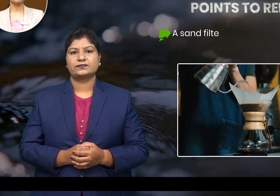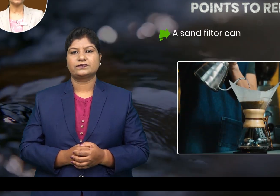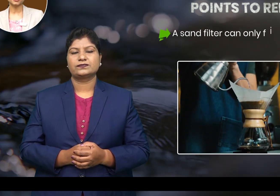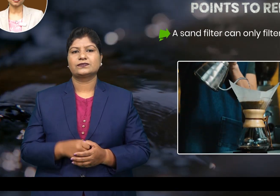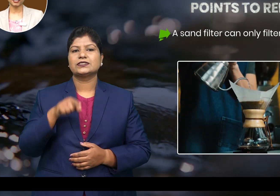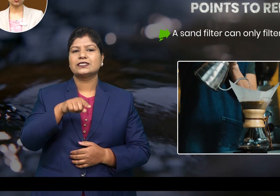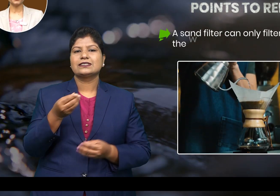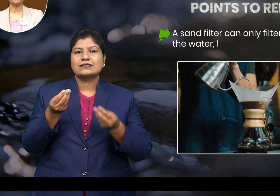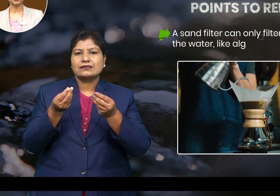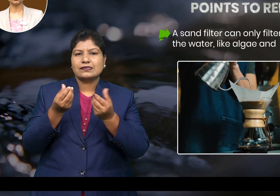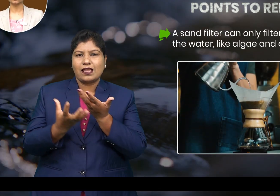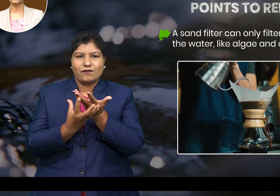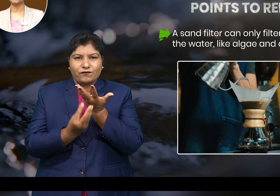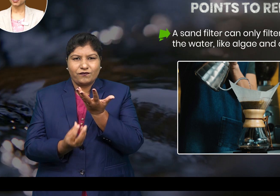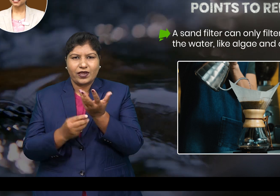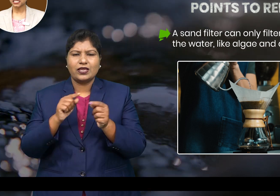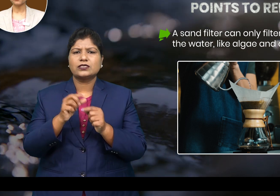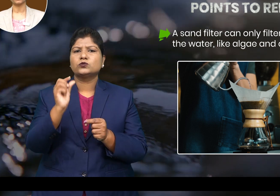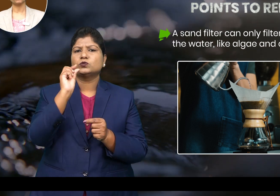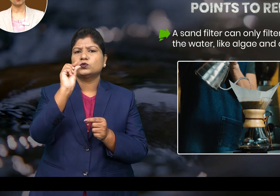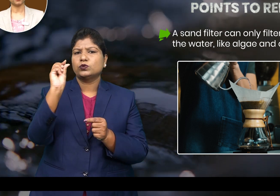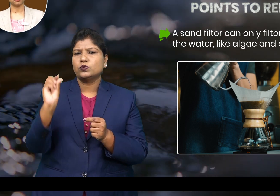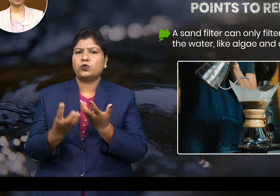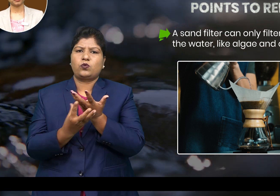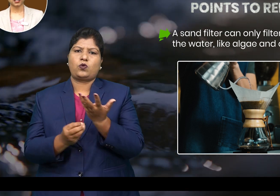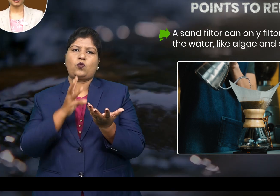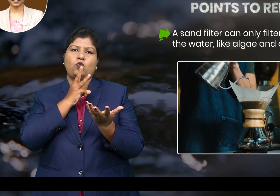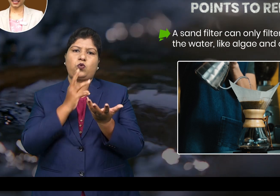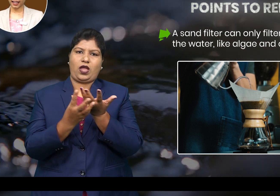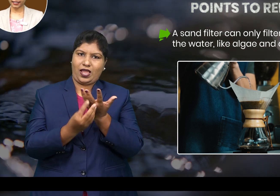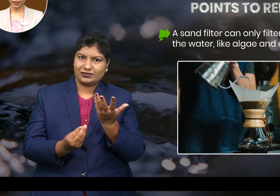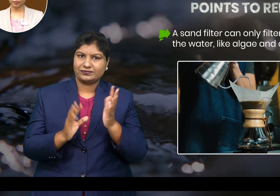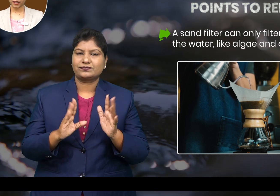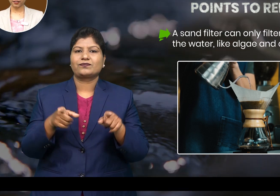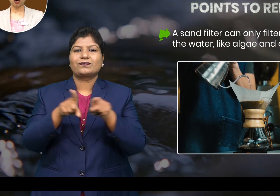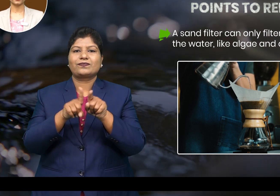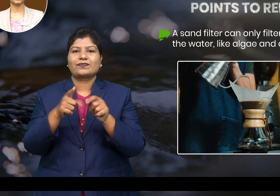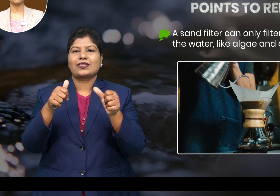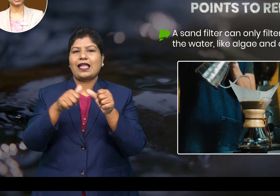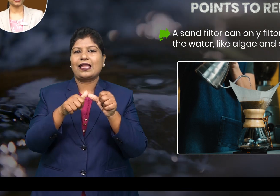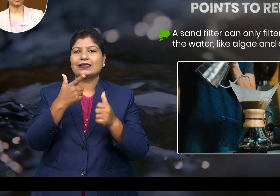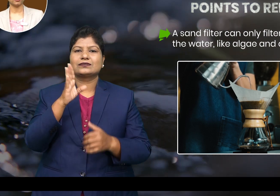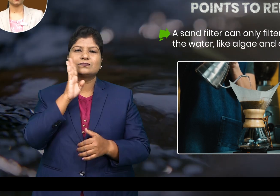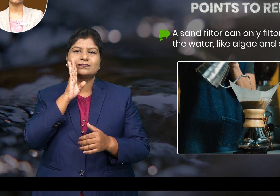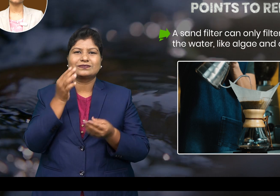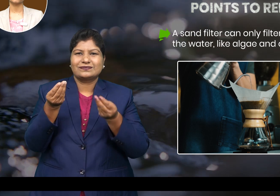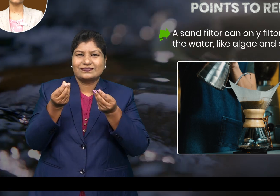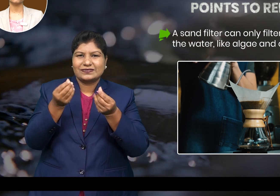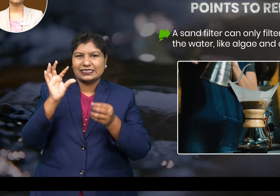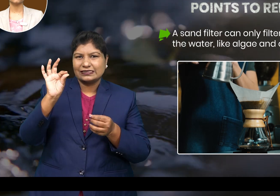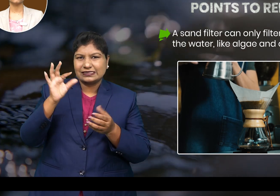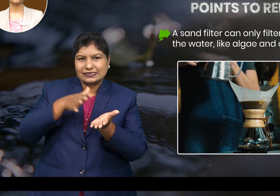A sand filter can only filter solid particles from the water, like algae and organic material.